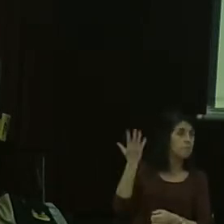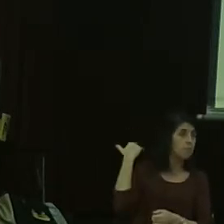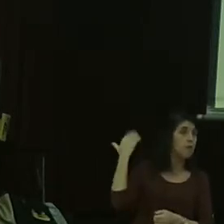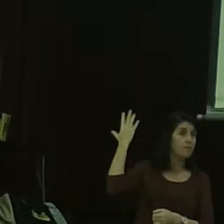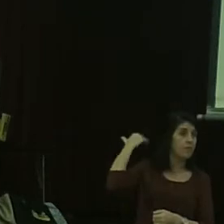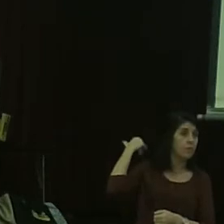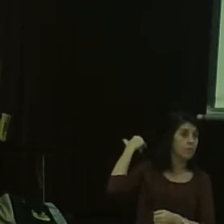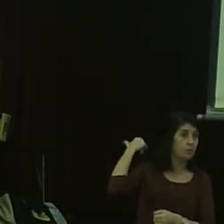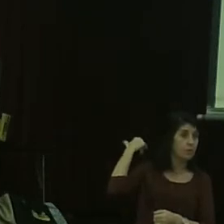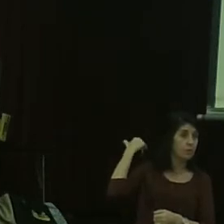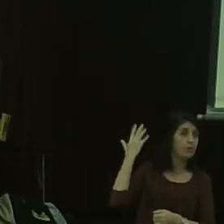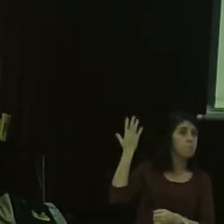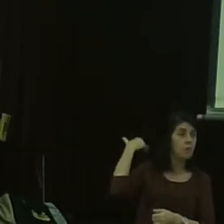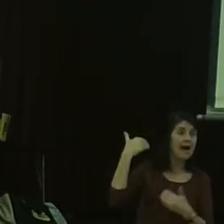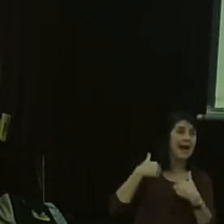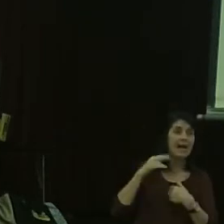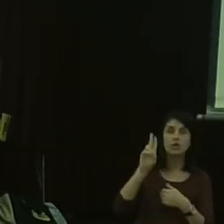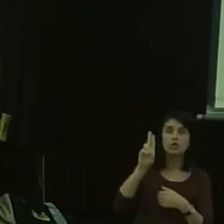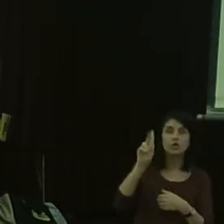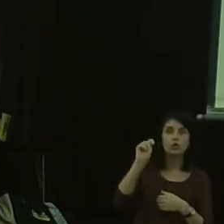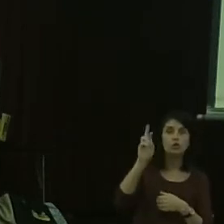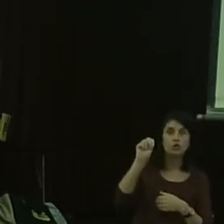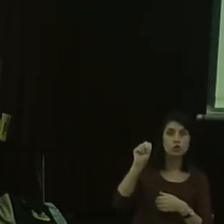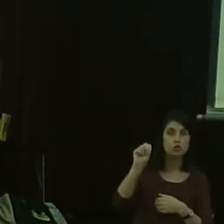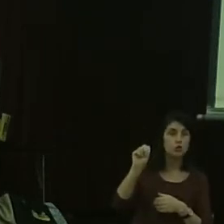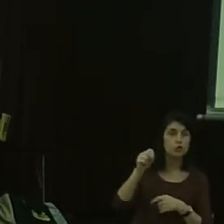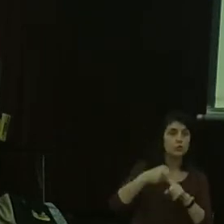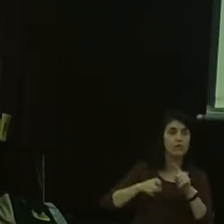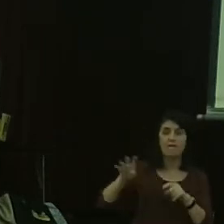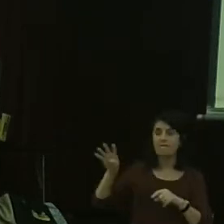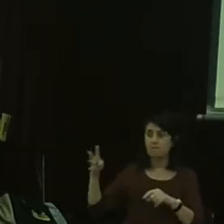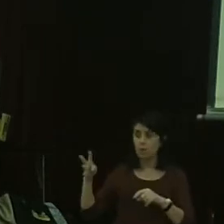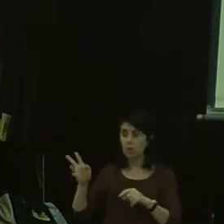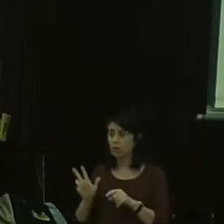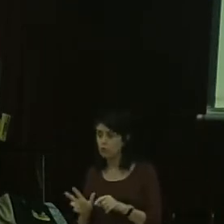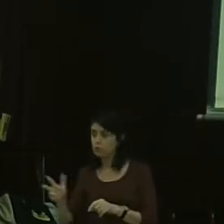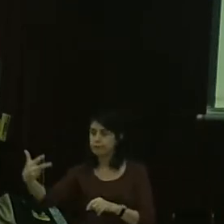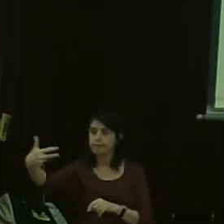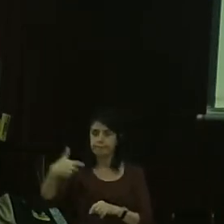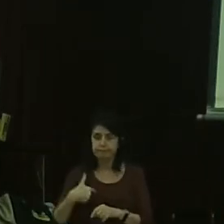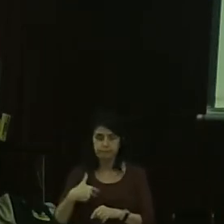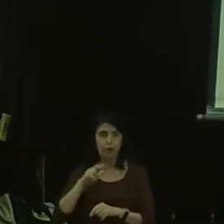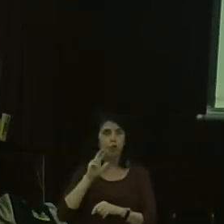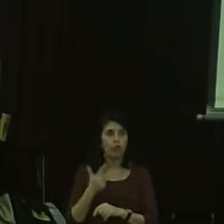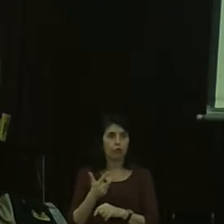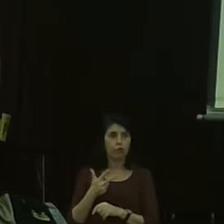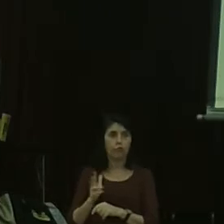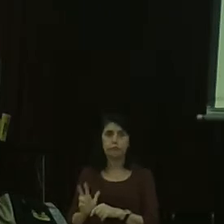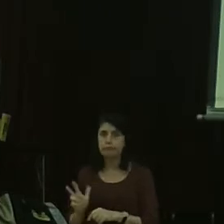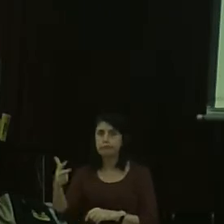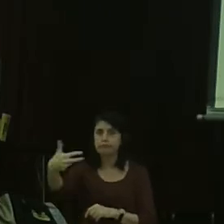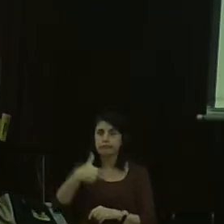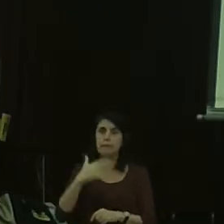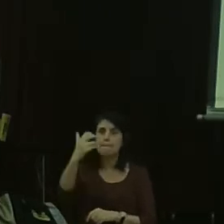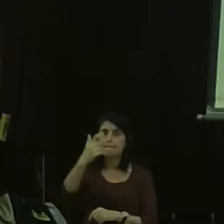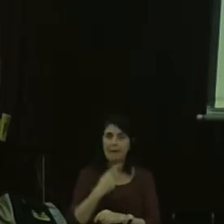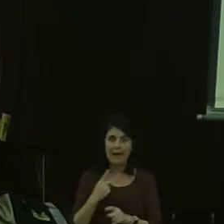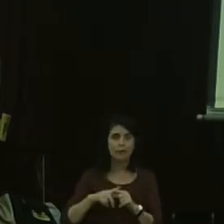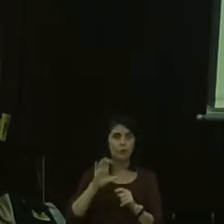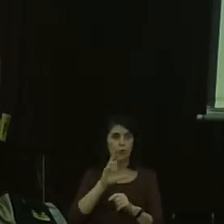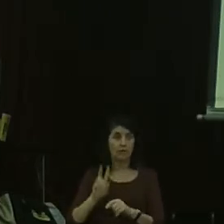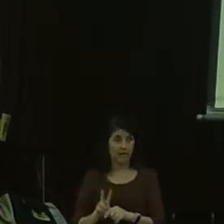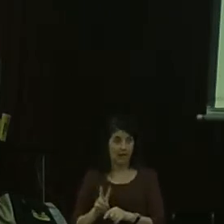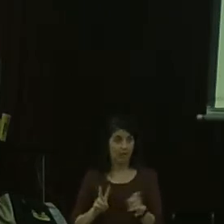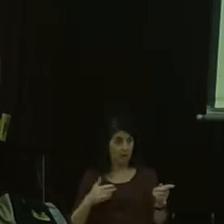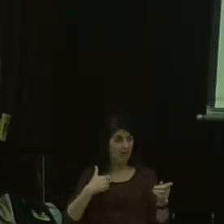There was a new turn from 4th Street to 3rd Street to return to Corvallis. Okay.